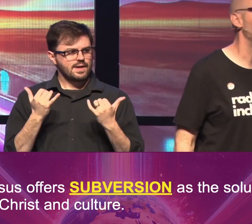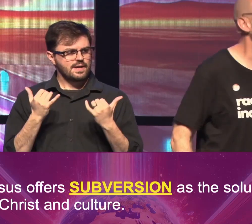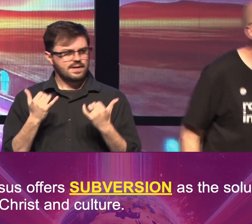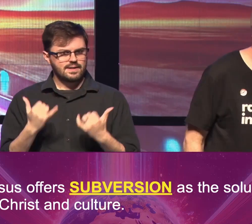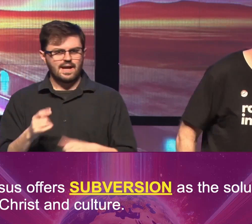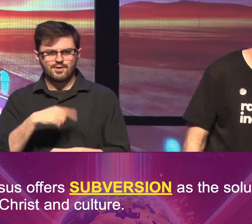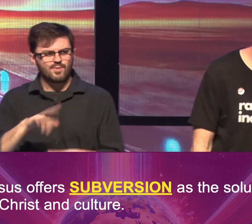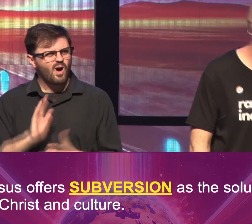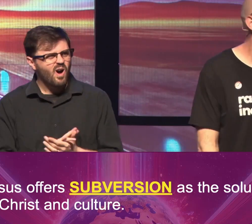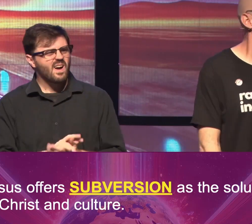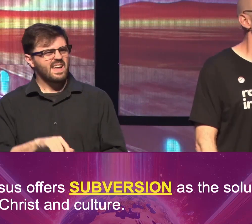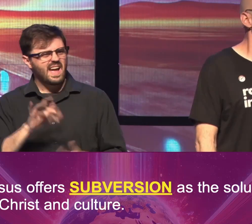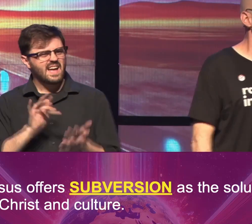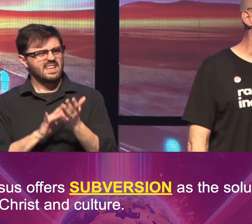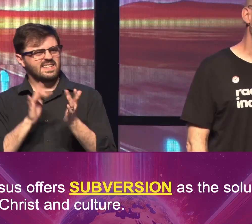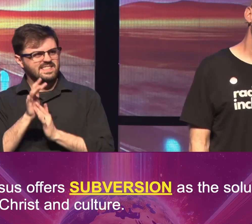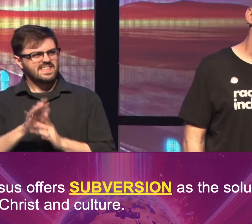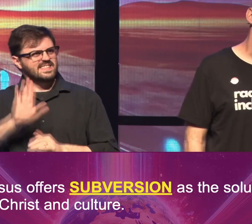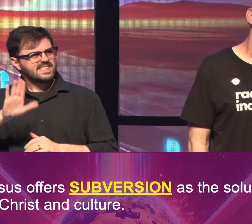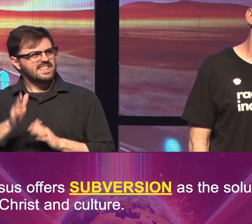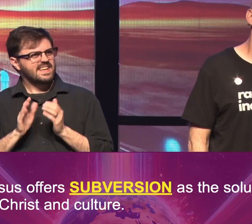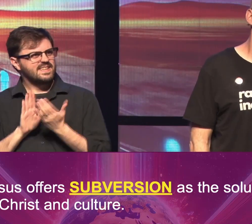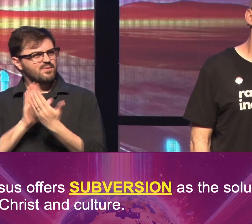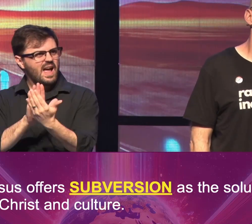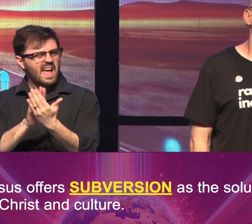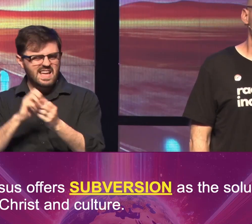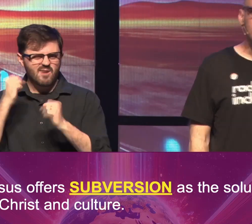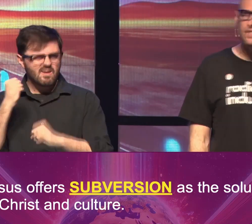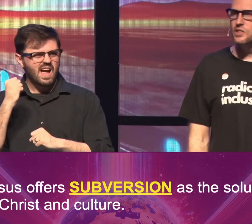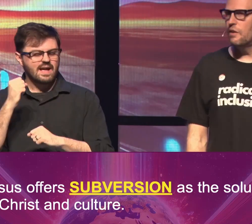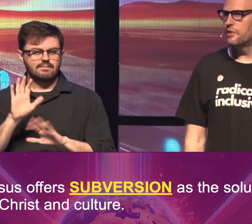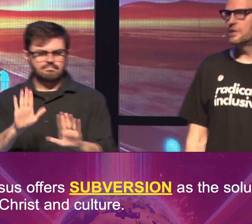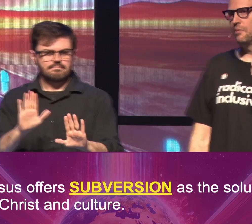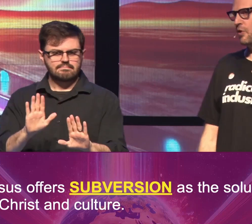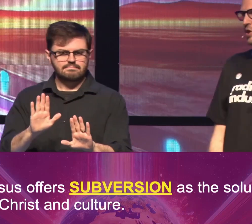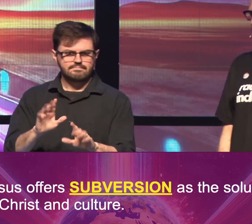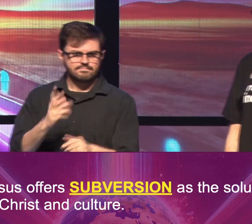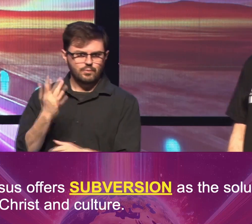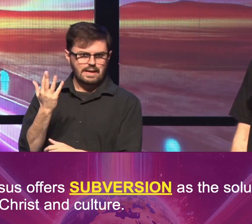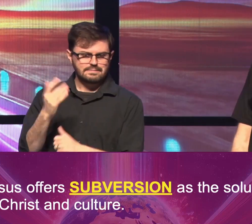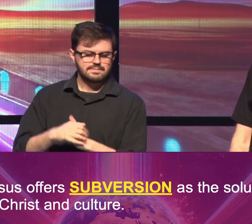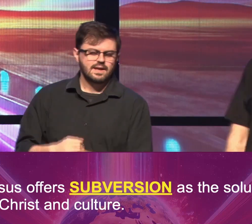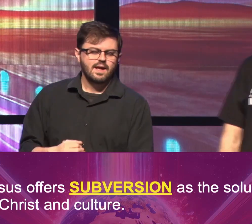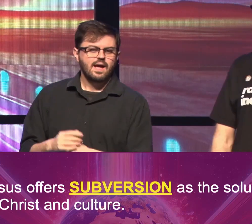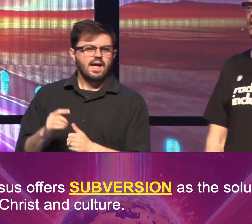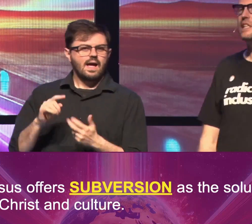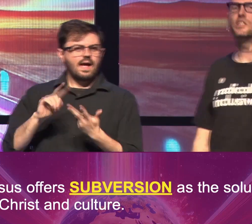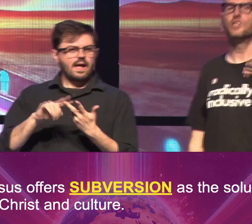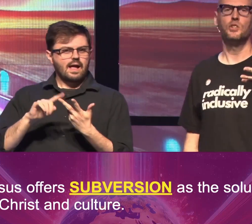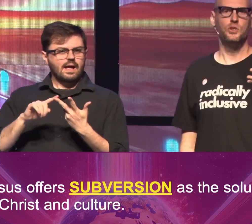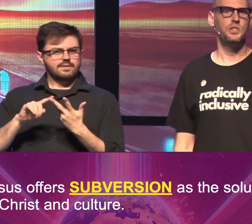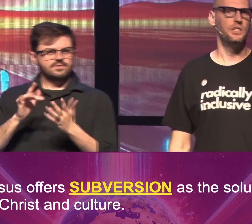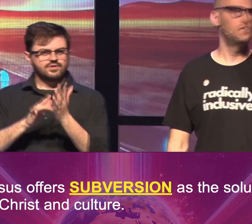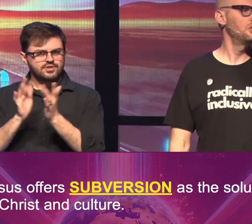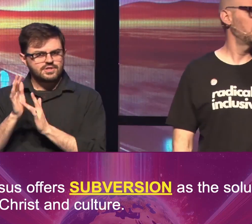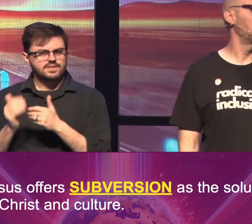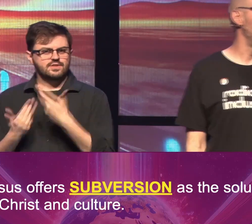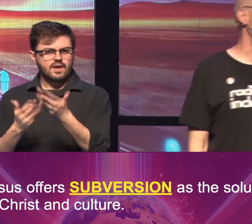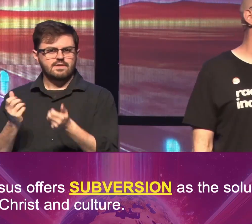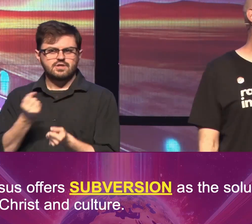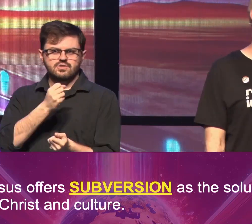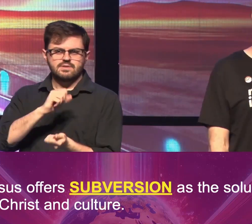so here we go, right? Stick with me. So Jesus offers subversion. He says this really is the solution to